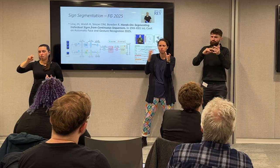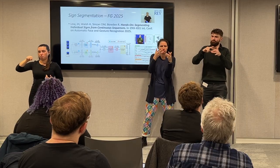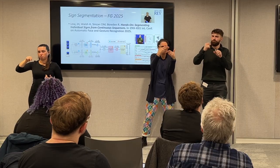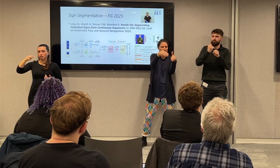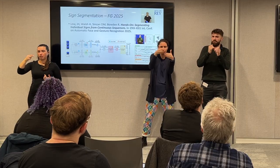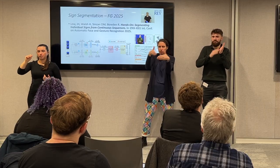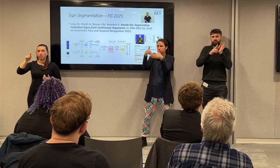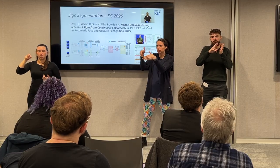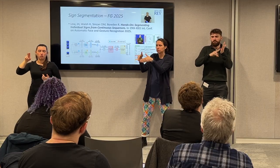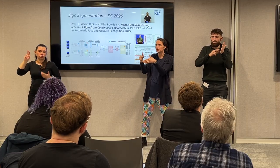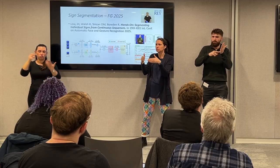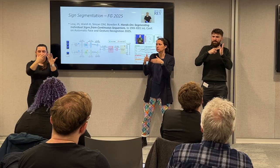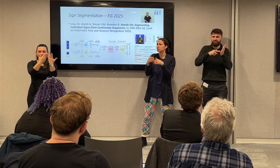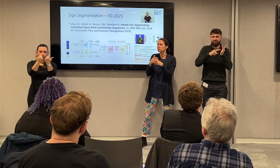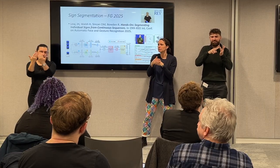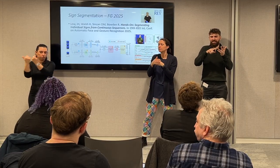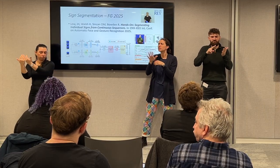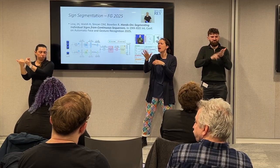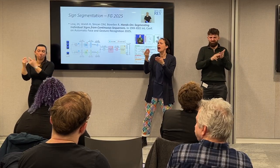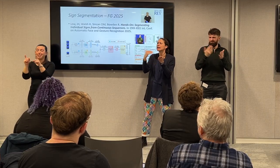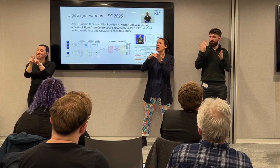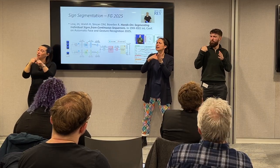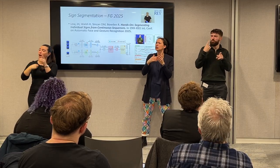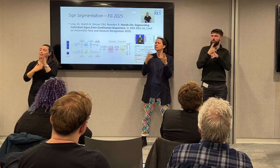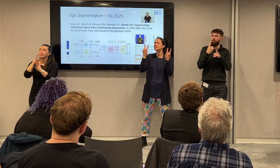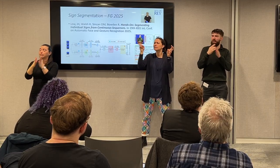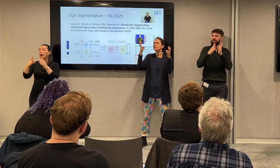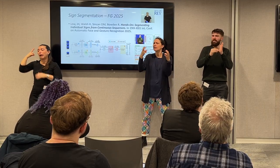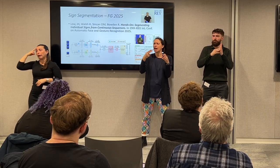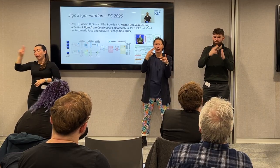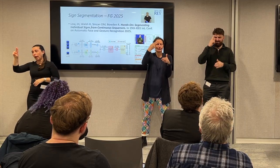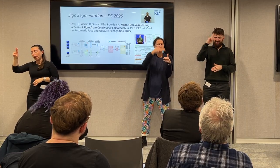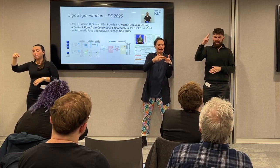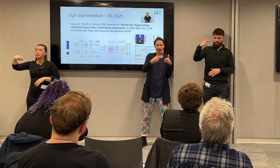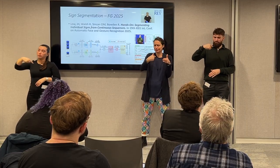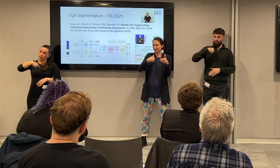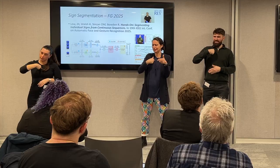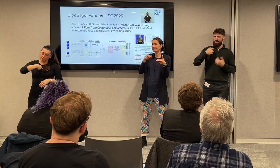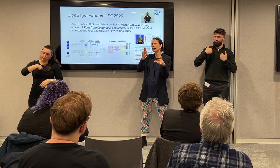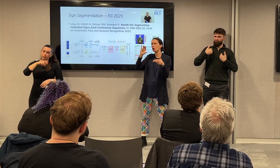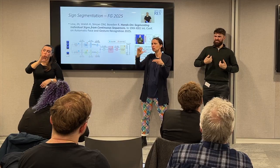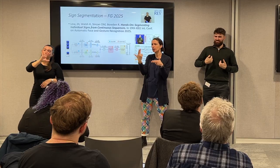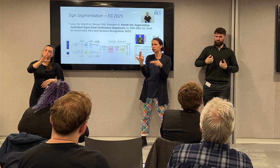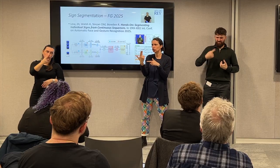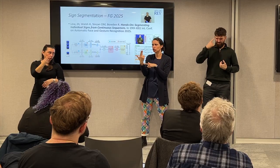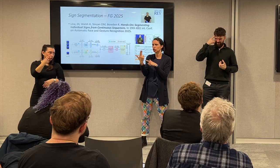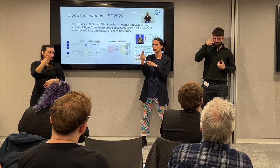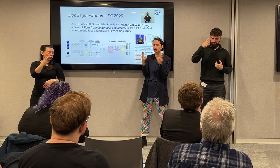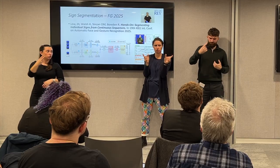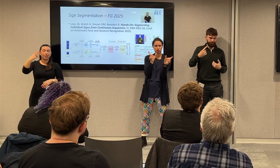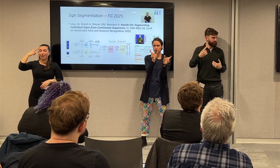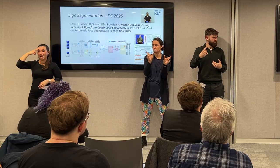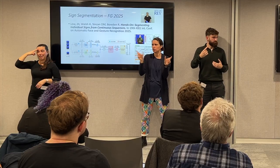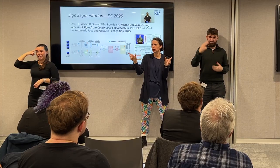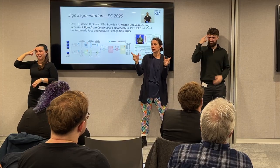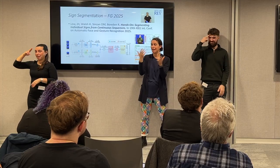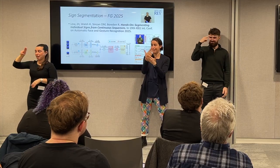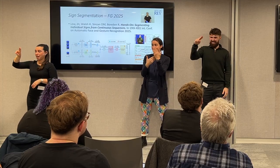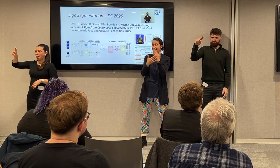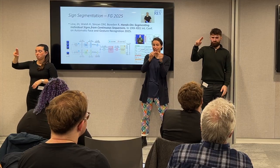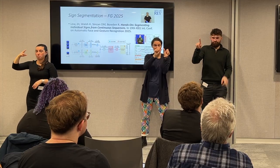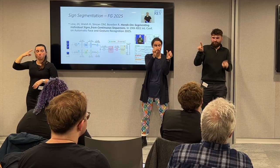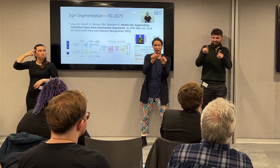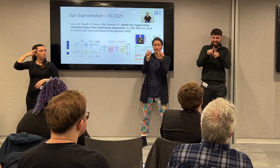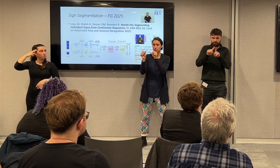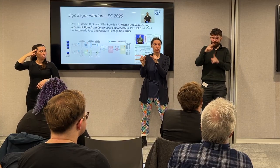If you I go back to that example, name, me, rich, right? If you look at what's going on there, actually the hand shape is consistent throughout each